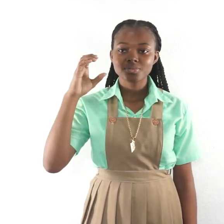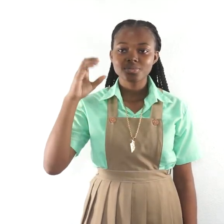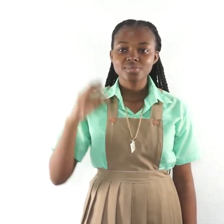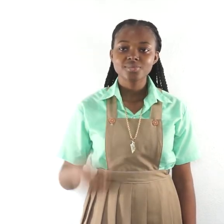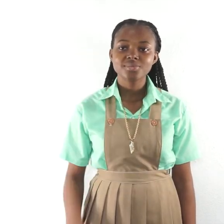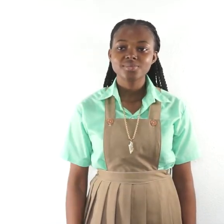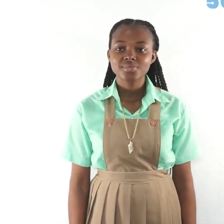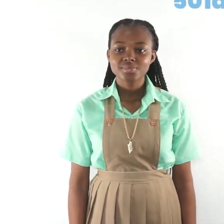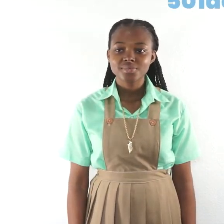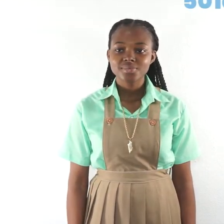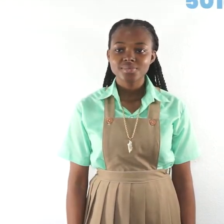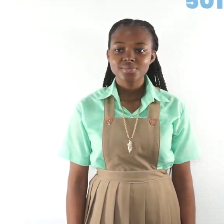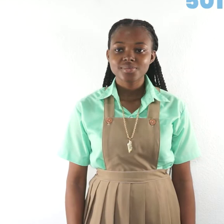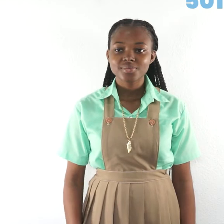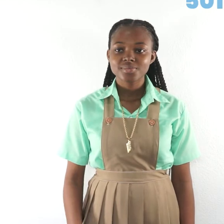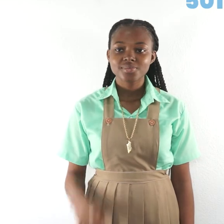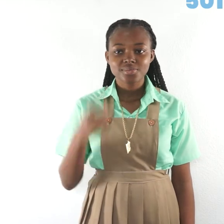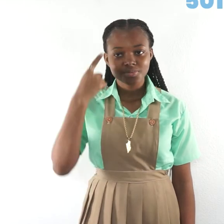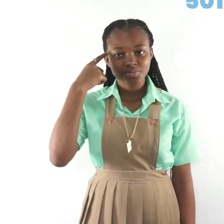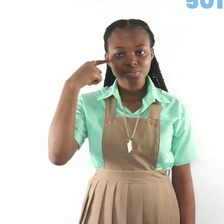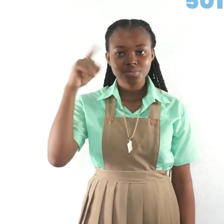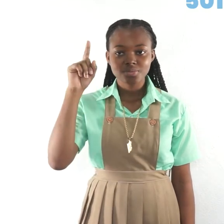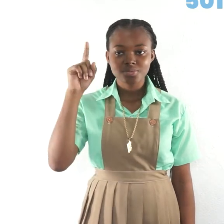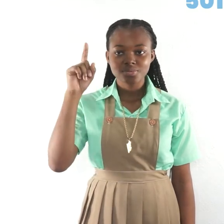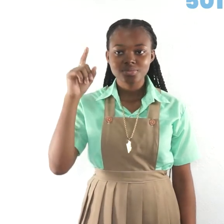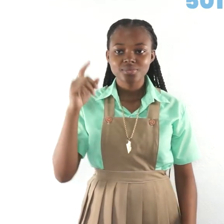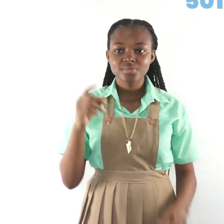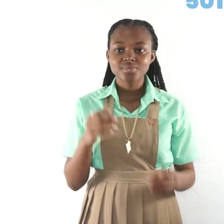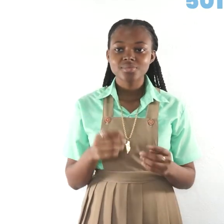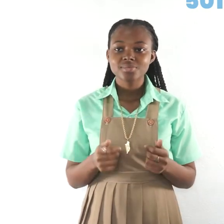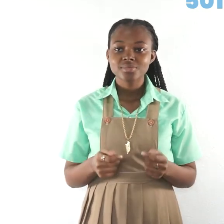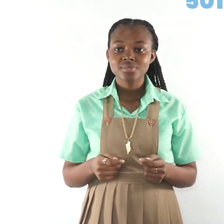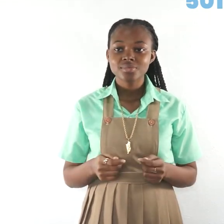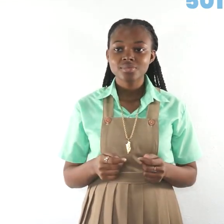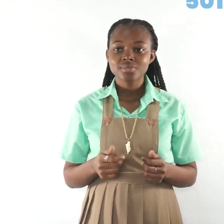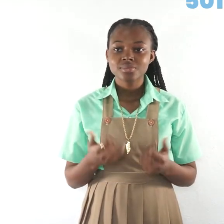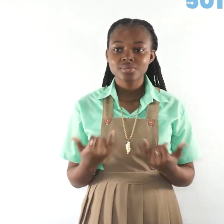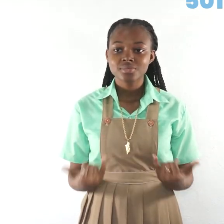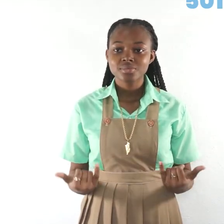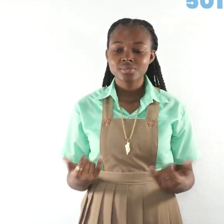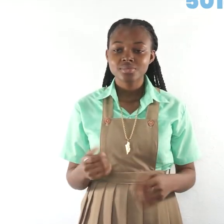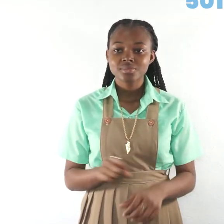And for some speed, we'll now sing the ABC.